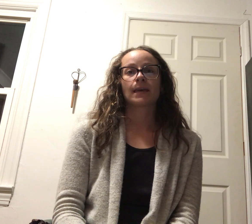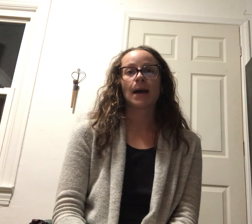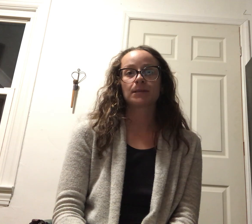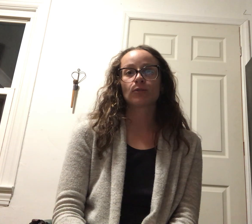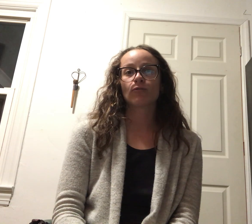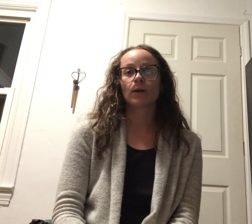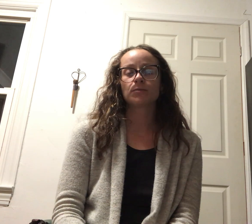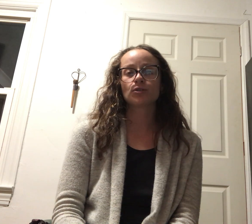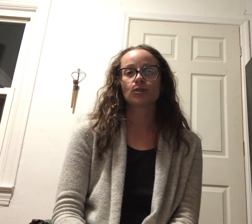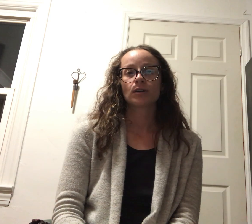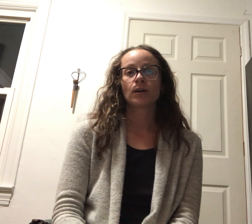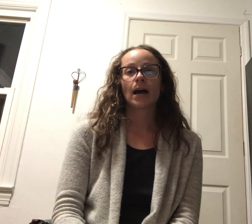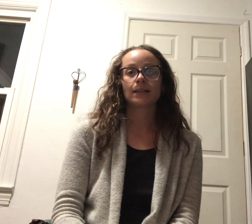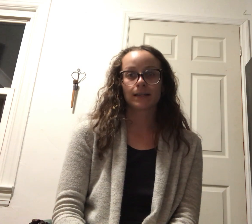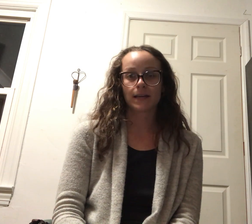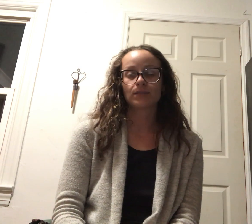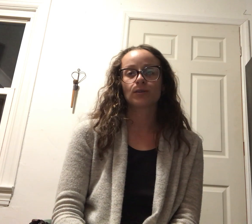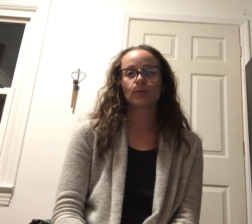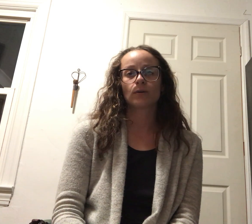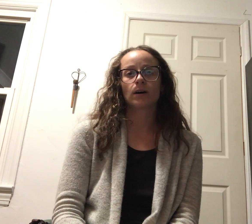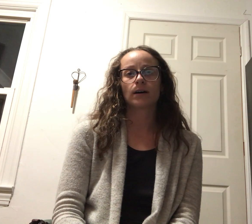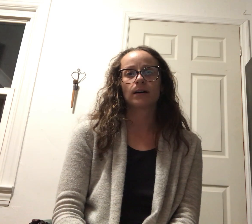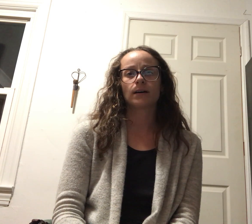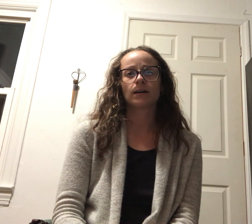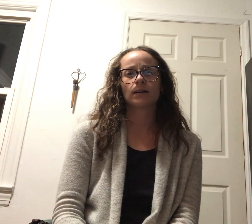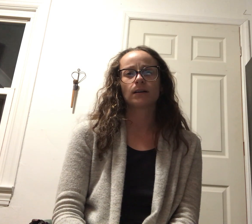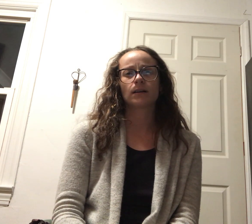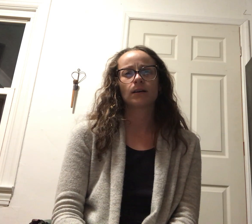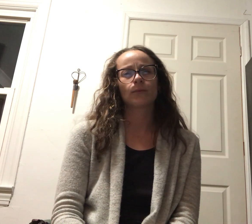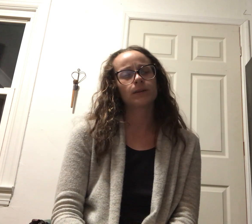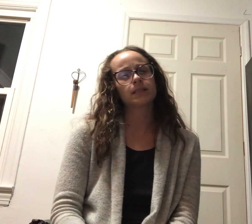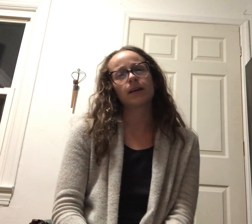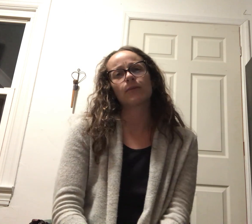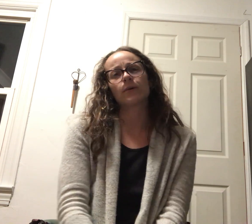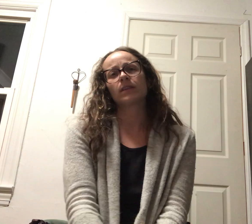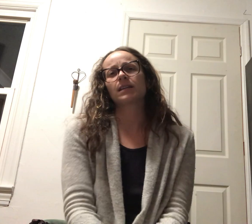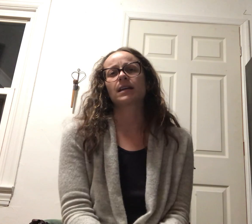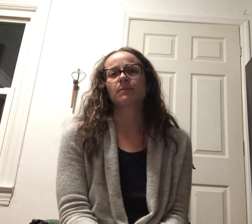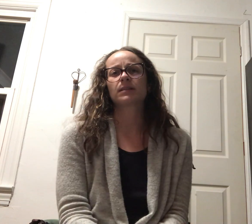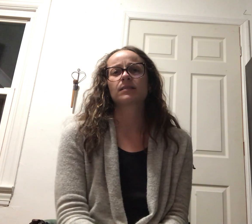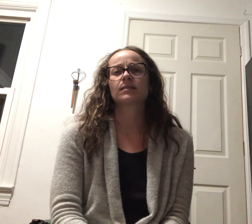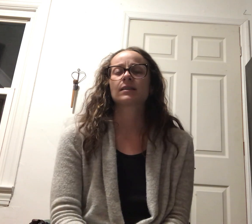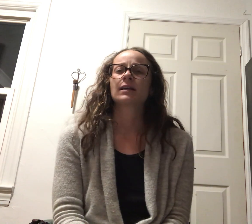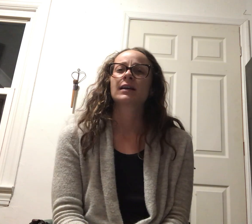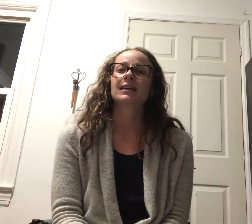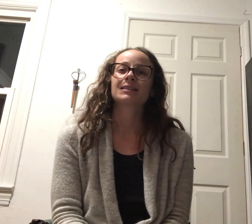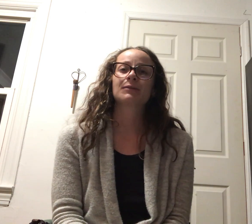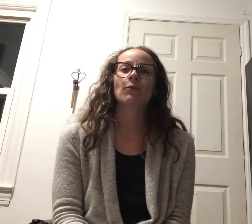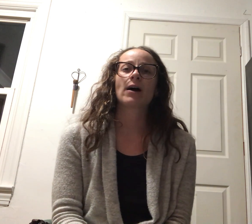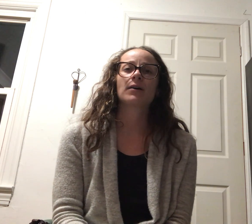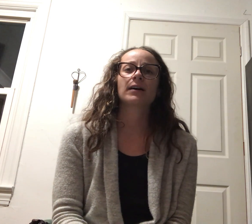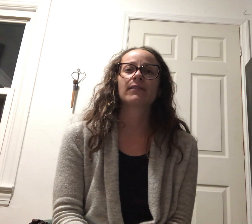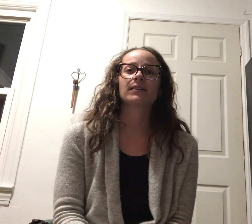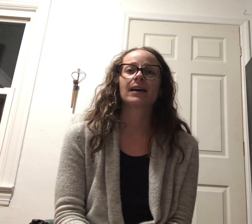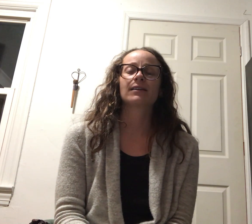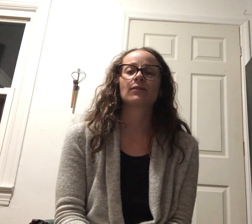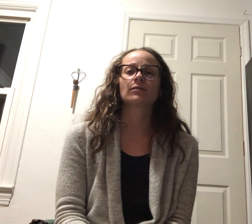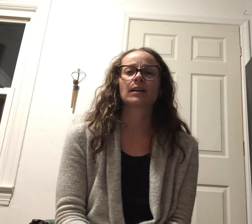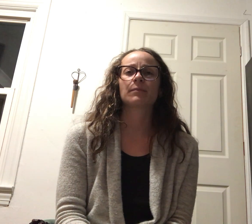Captain Crunch? I like that too. What's the other one, the name? It's been a while, I haven't had it in a long time.